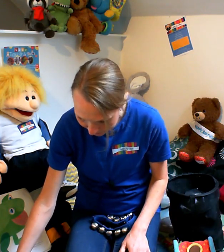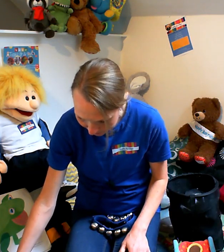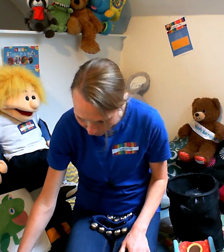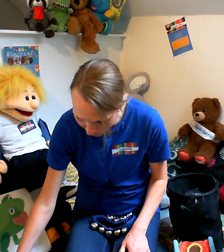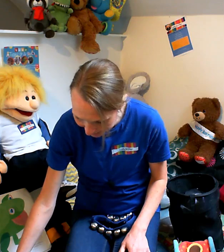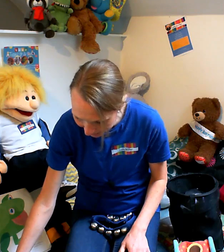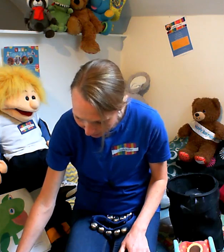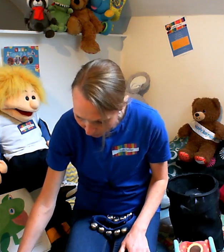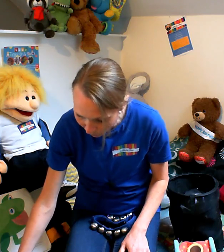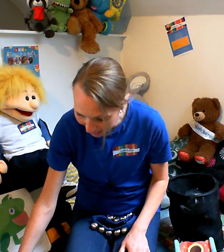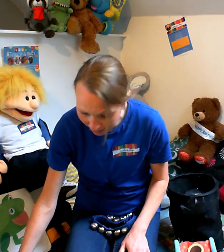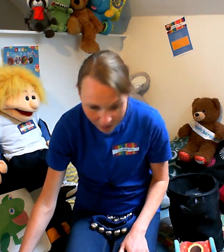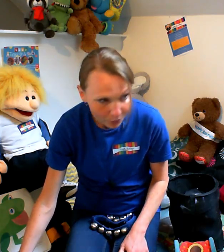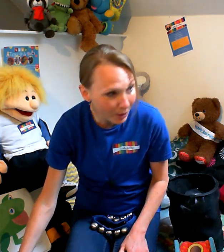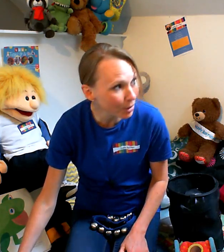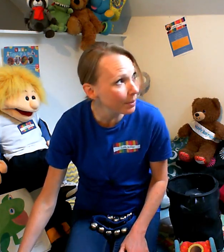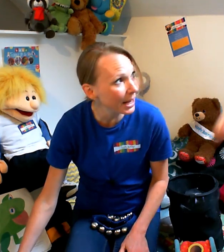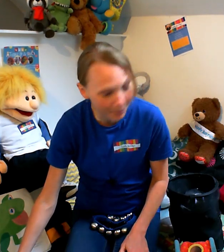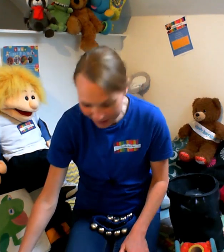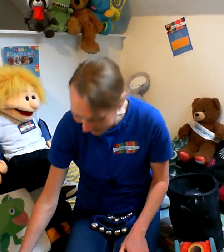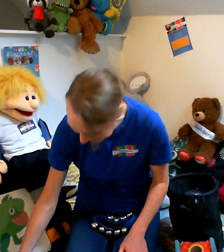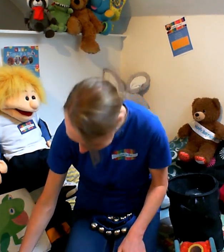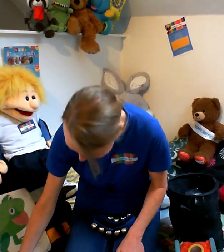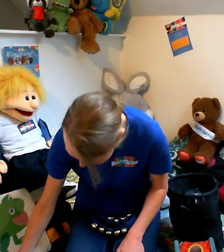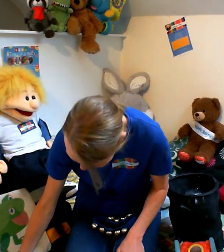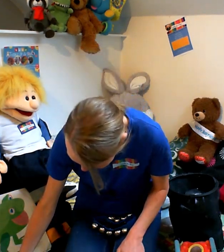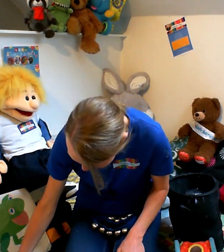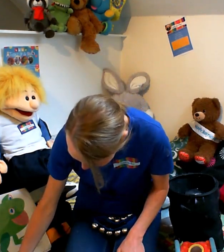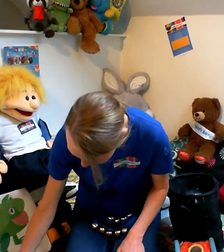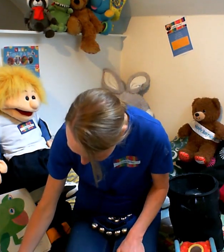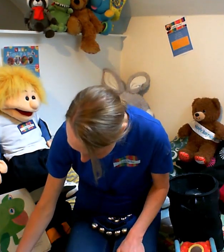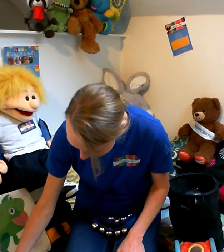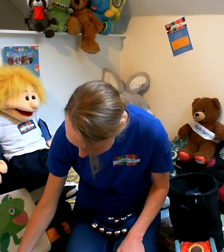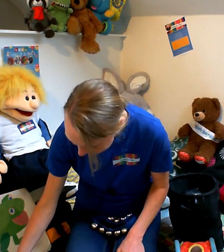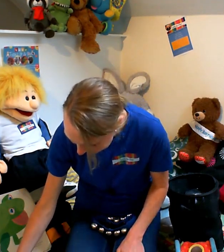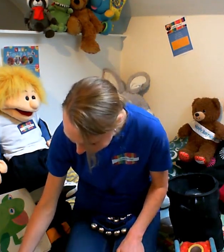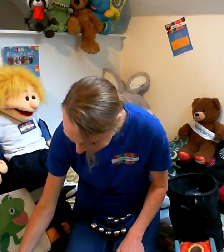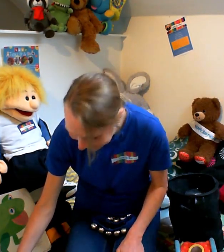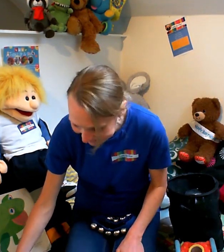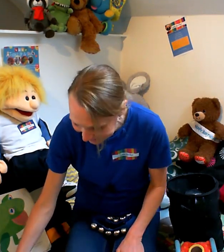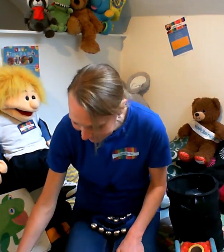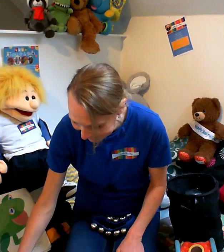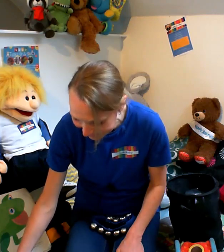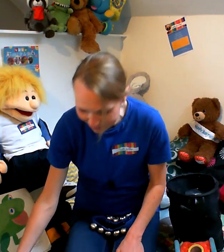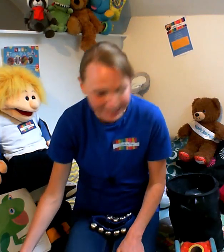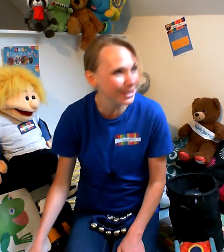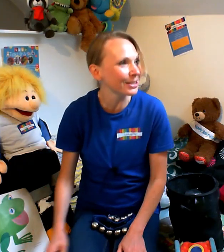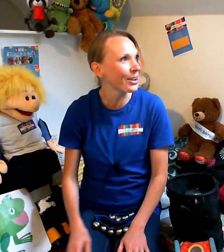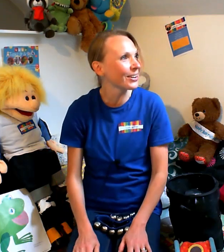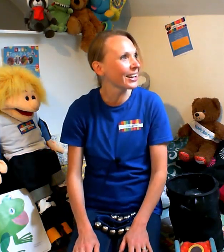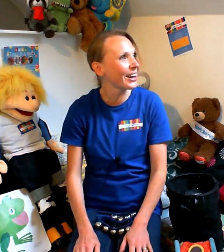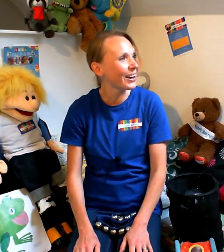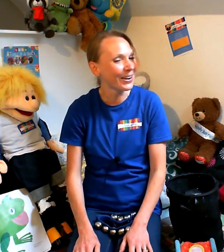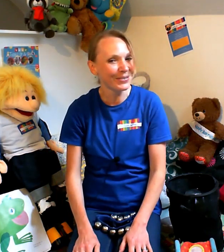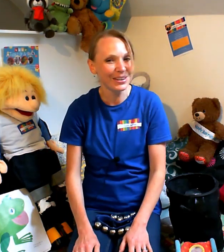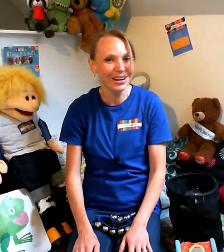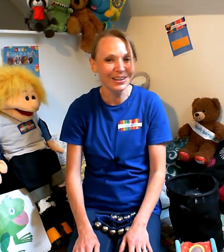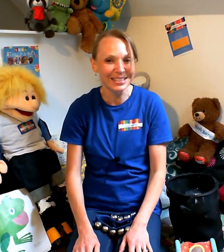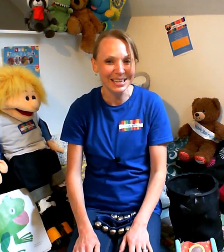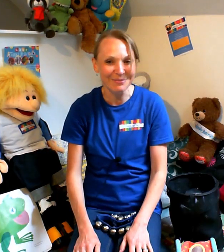Yeah. Oopsie. Well, we would have been able to. Mummy, I accidentally switched the song off. Oh dear me.